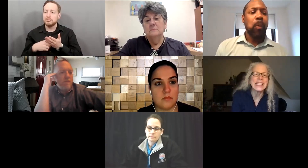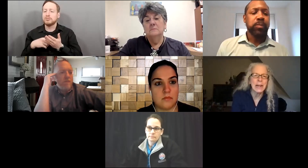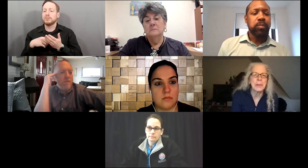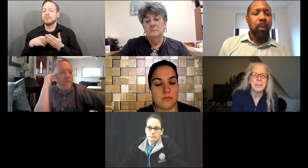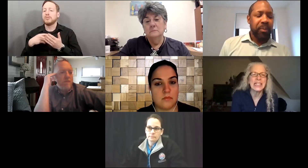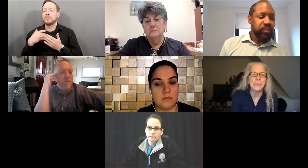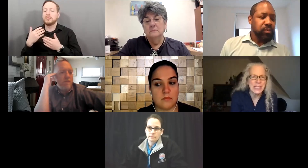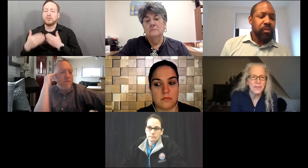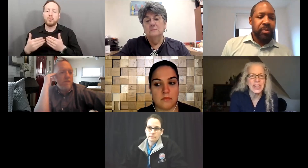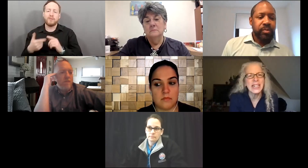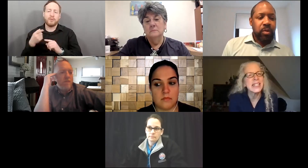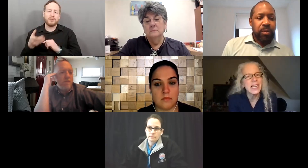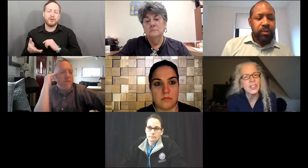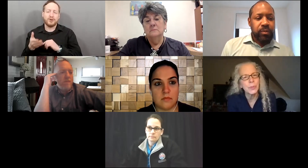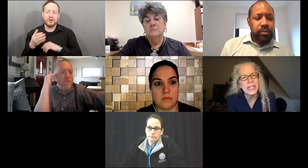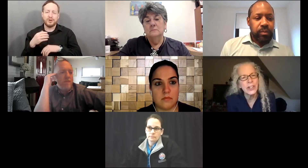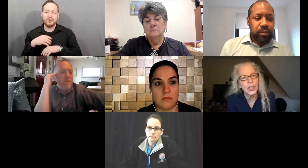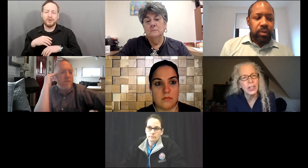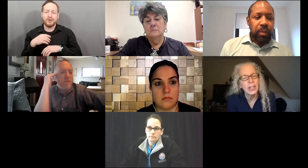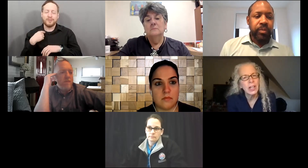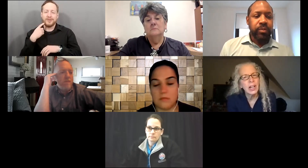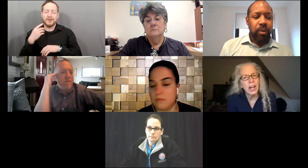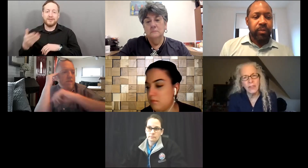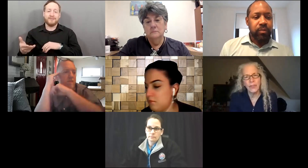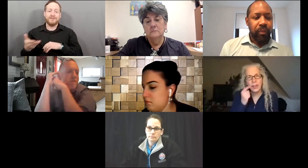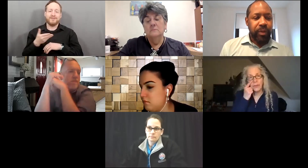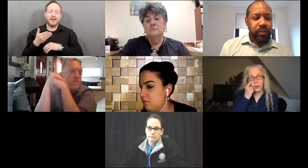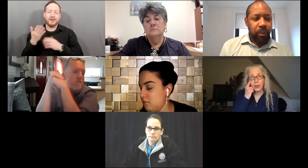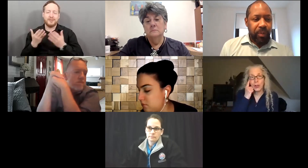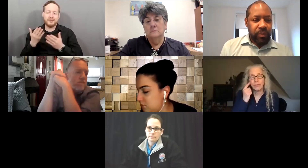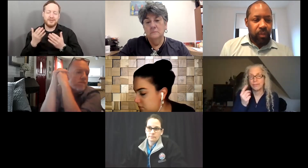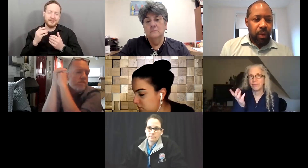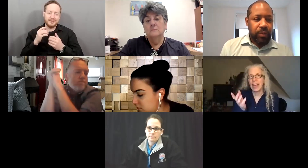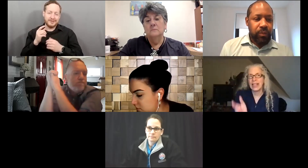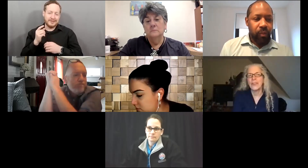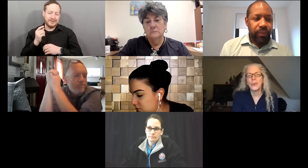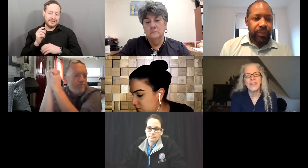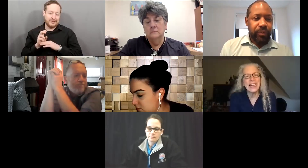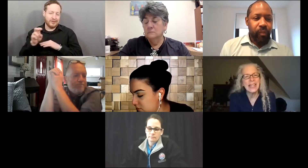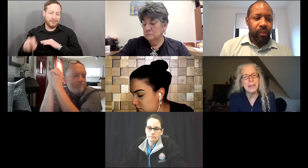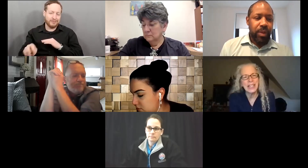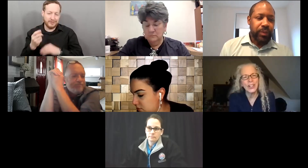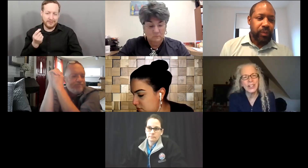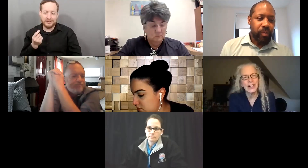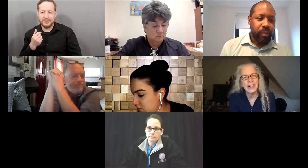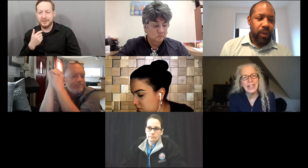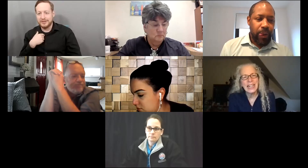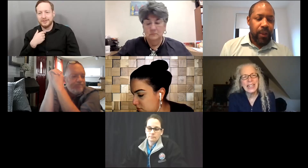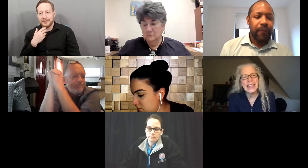but to set up a meeting specifically to discuss the potential of a future. I think if we invite him